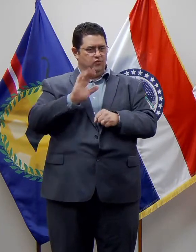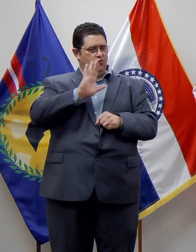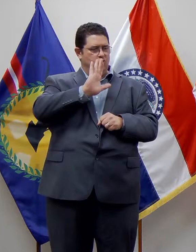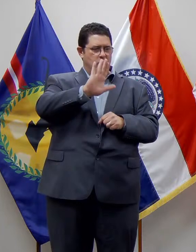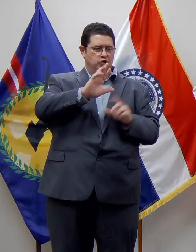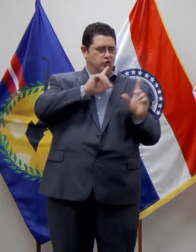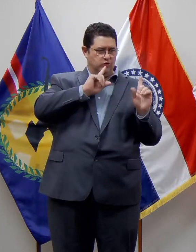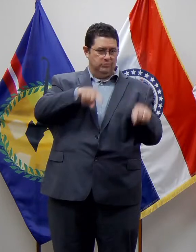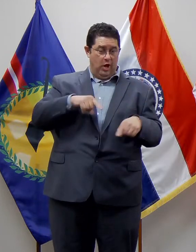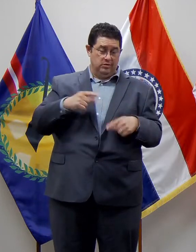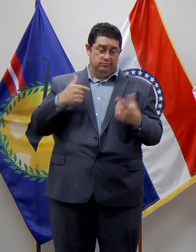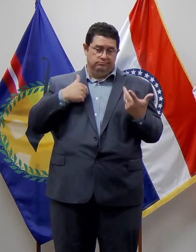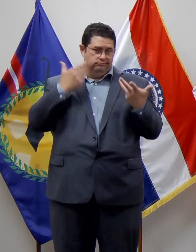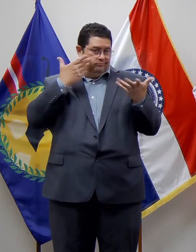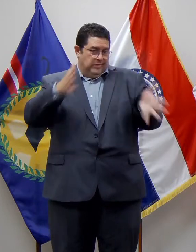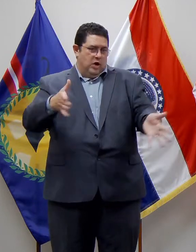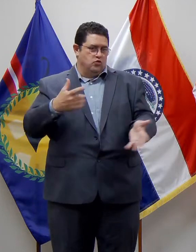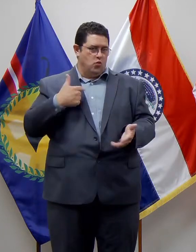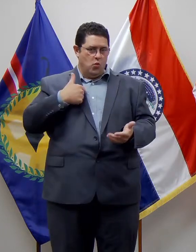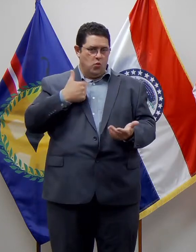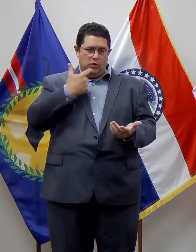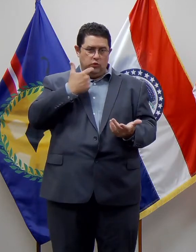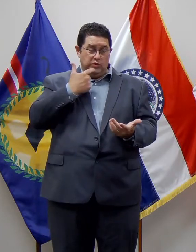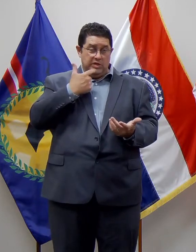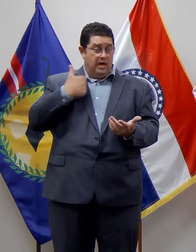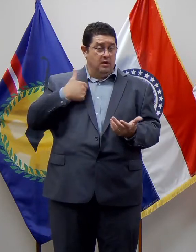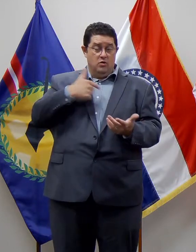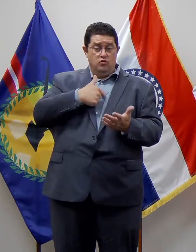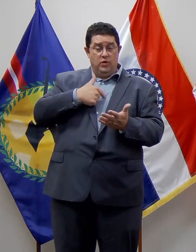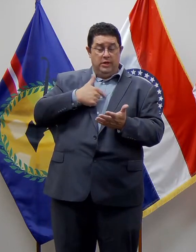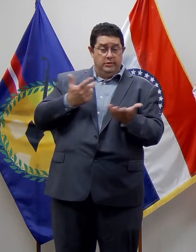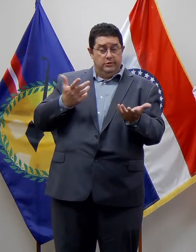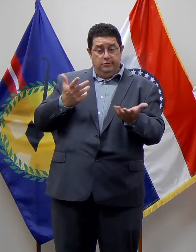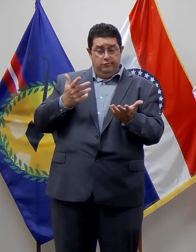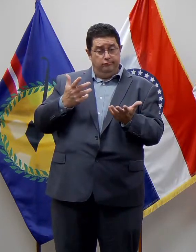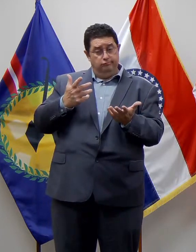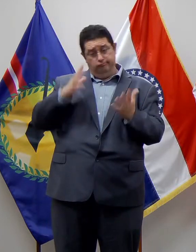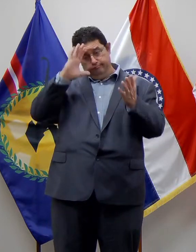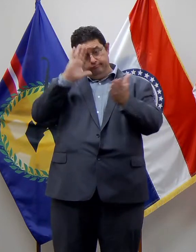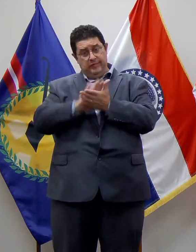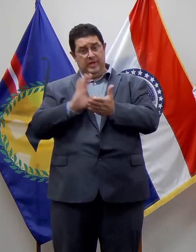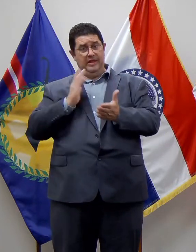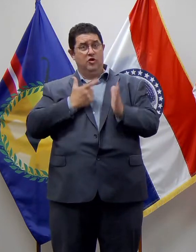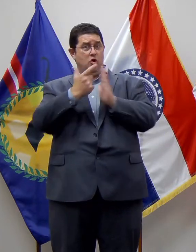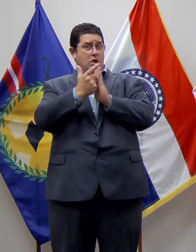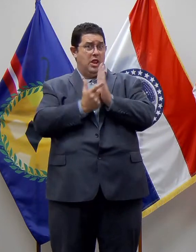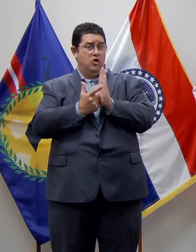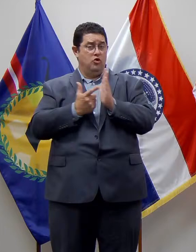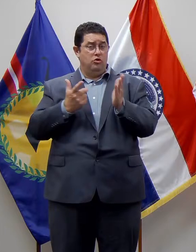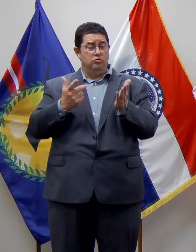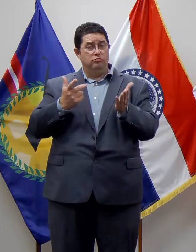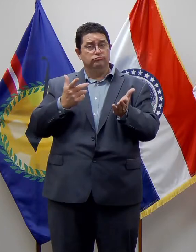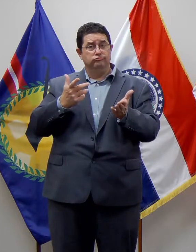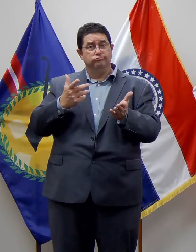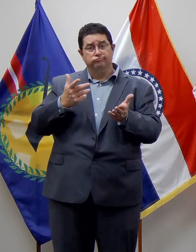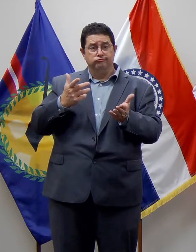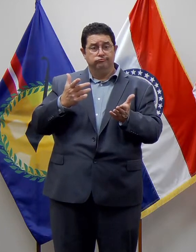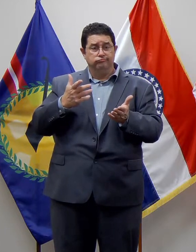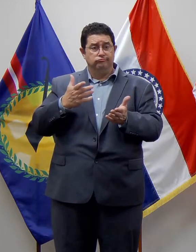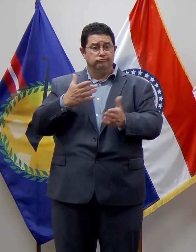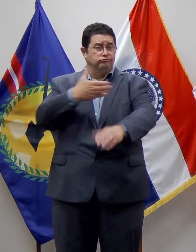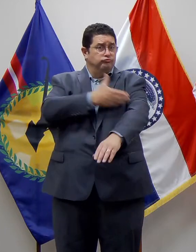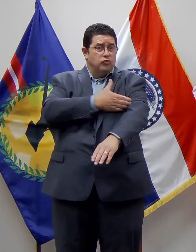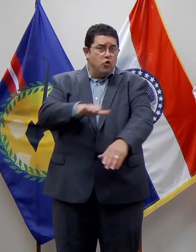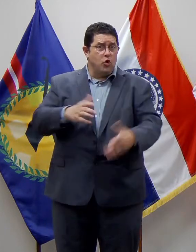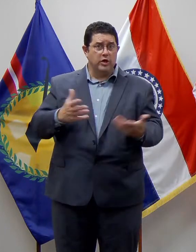I don't know what to say. I mean, we stand by our legal authority. I expect that the anti-mask